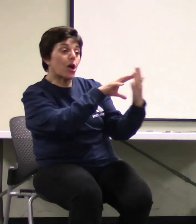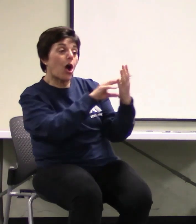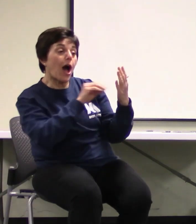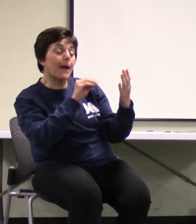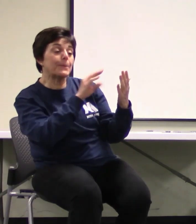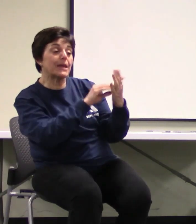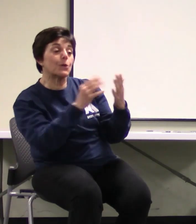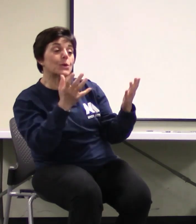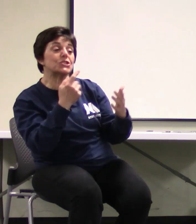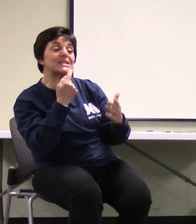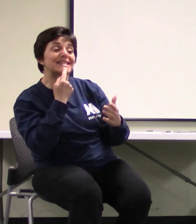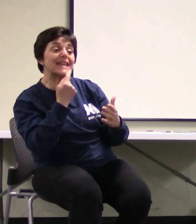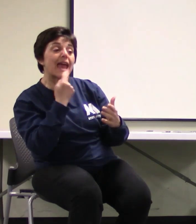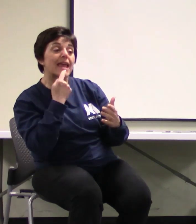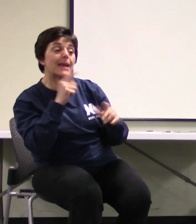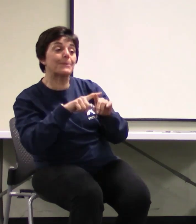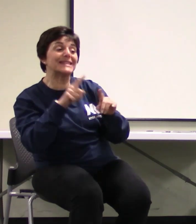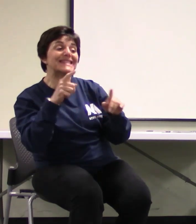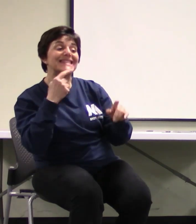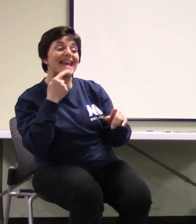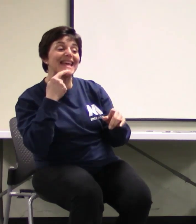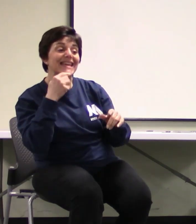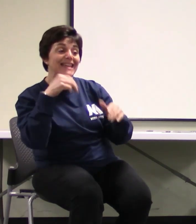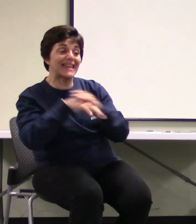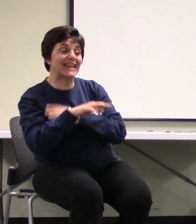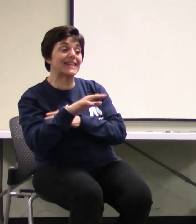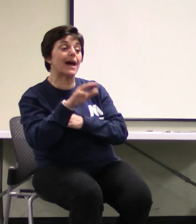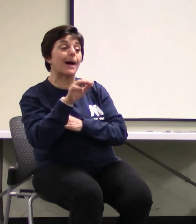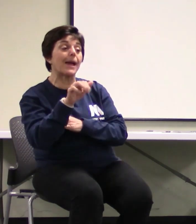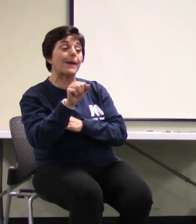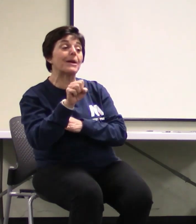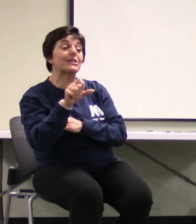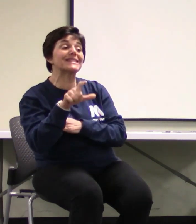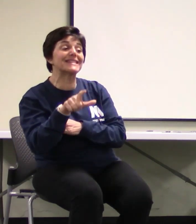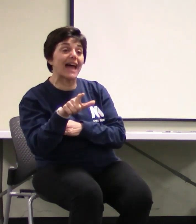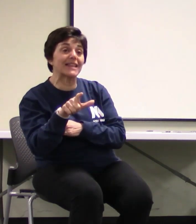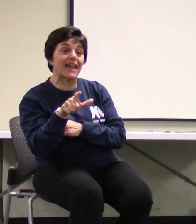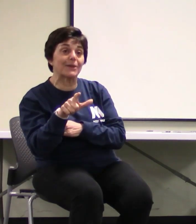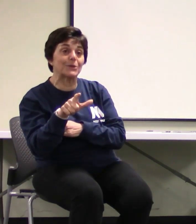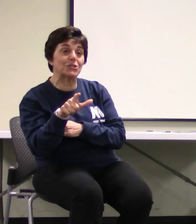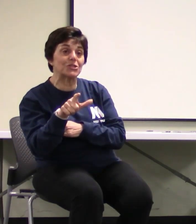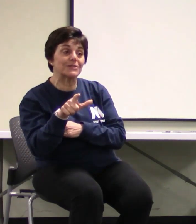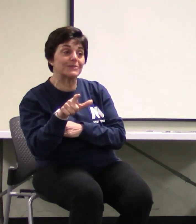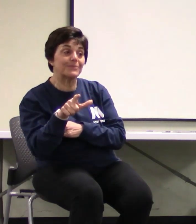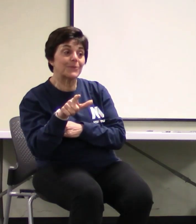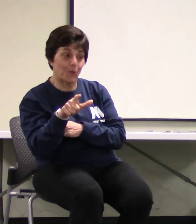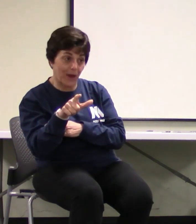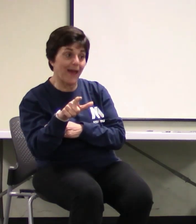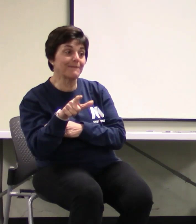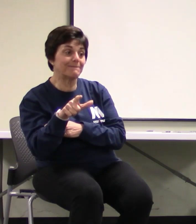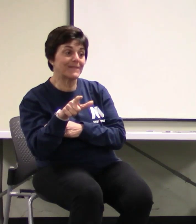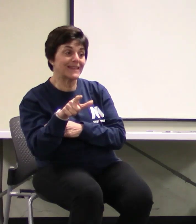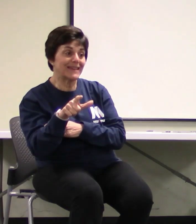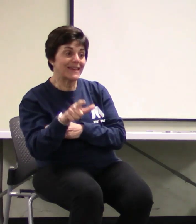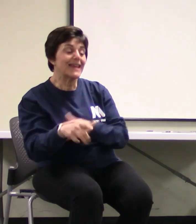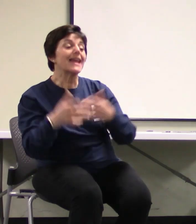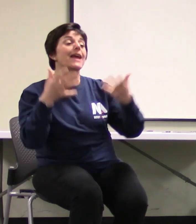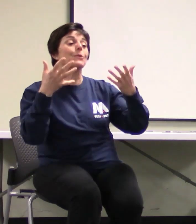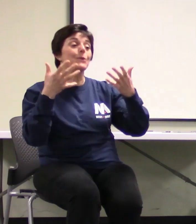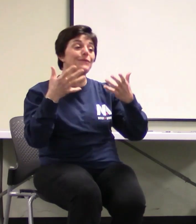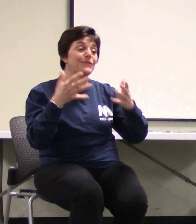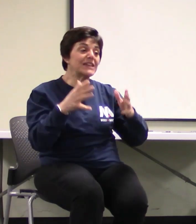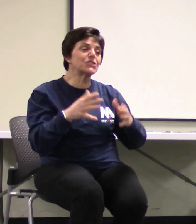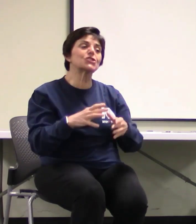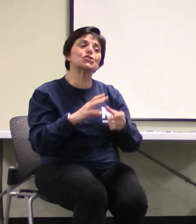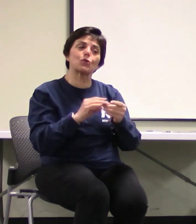be copying what she's saying, but saying it in American Sign Language. Okay?